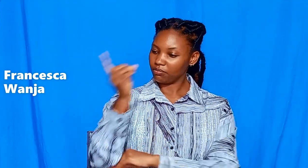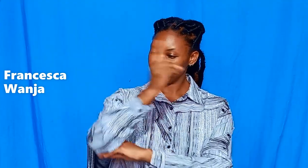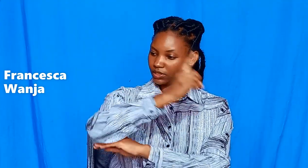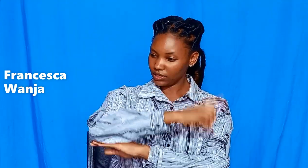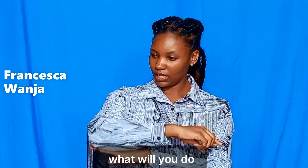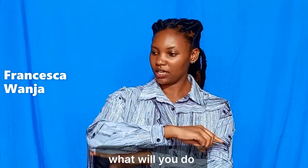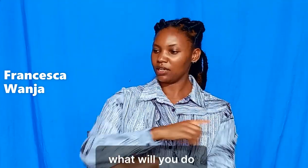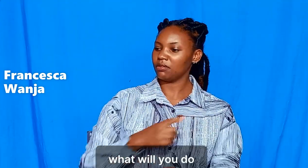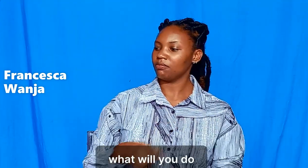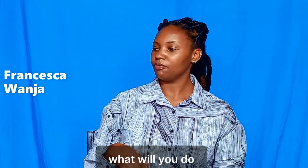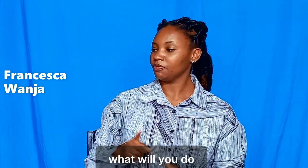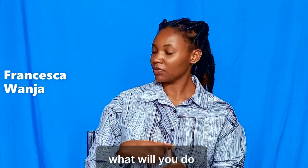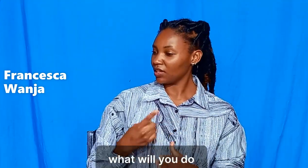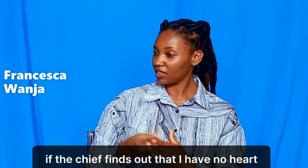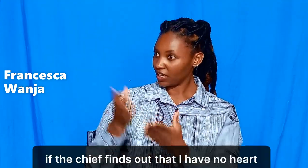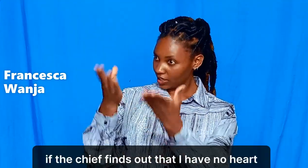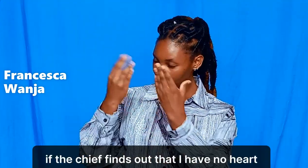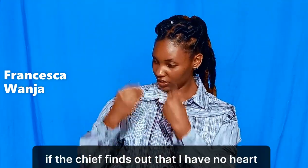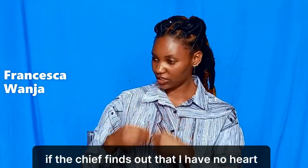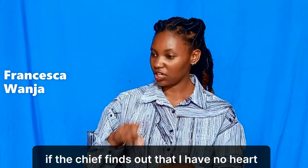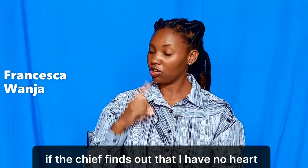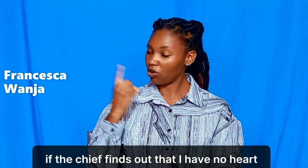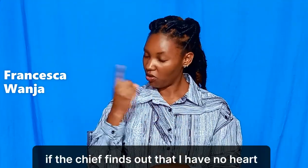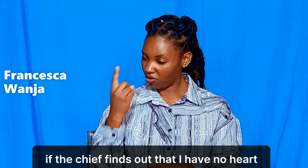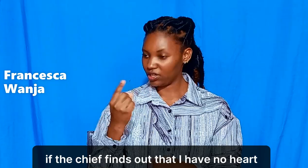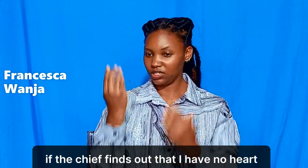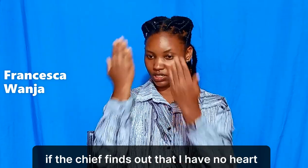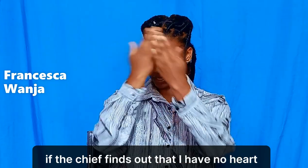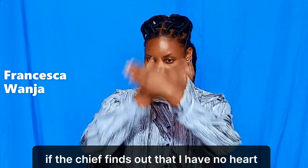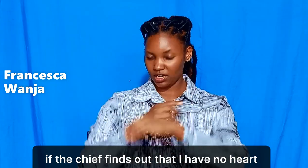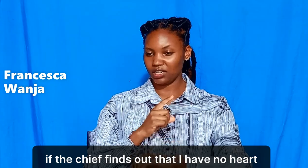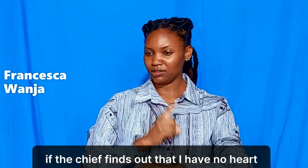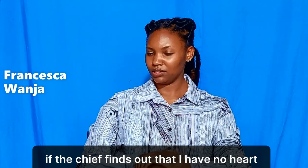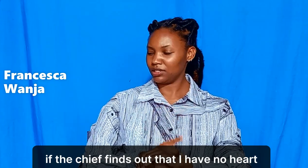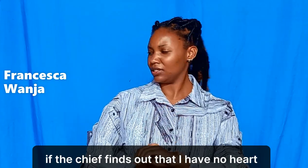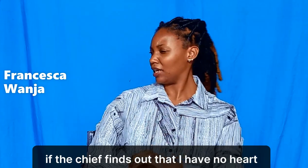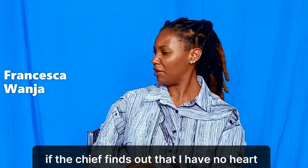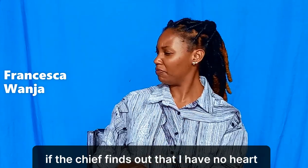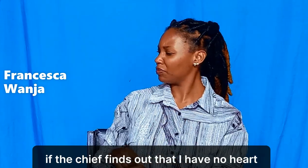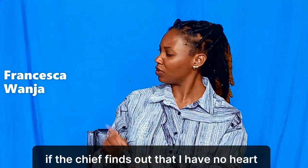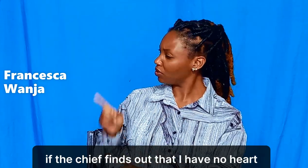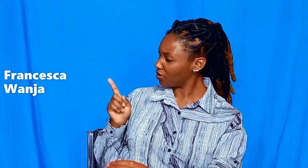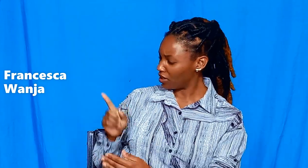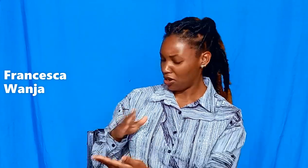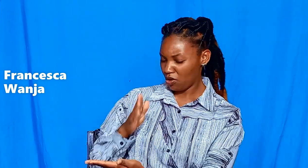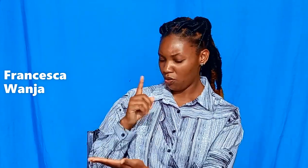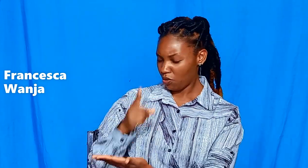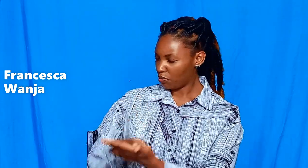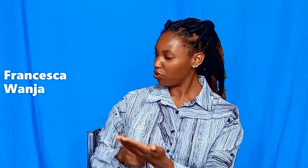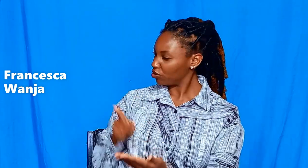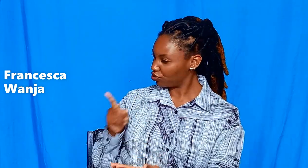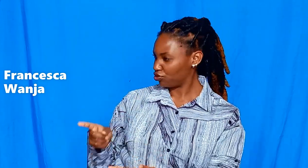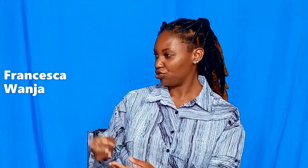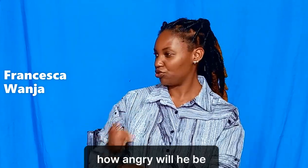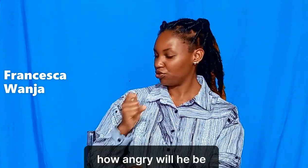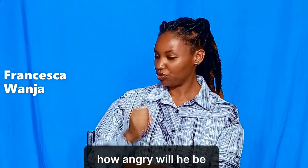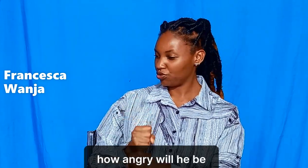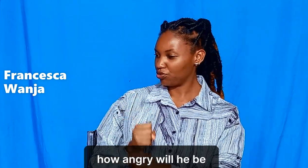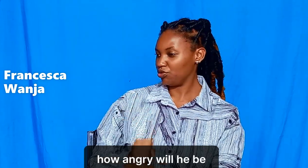What will you do? What your chief finds out that I have no heart? How angry